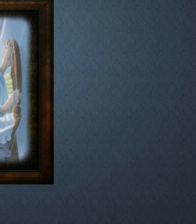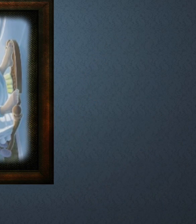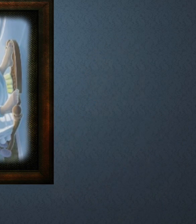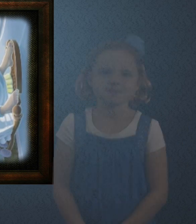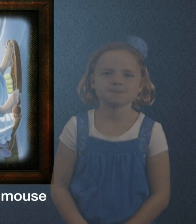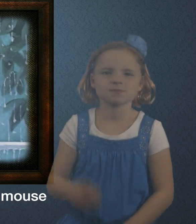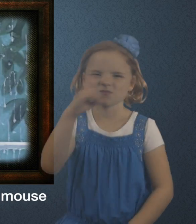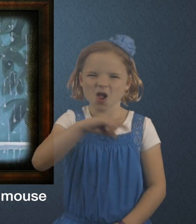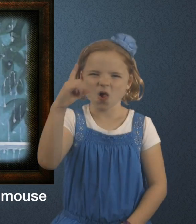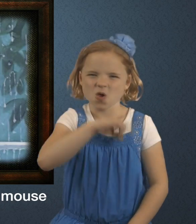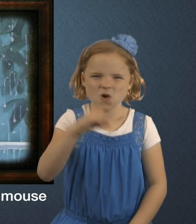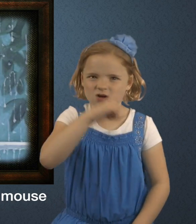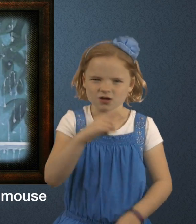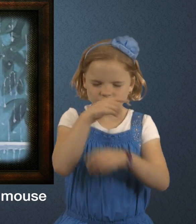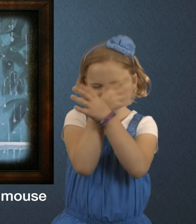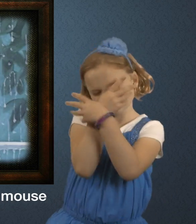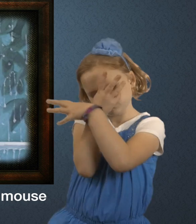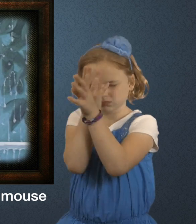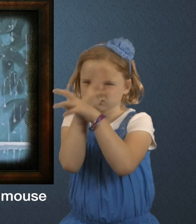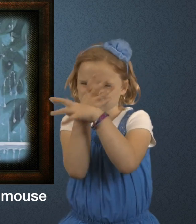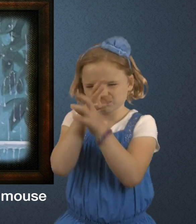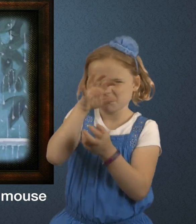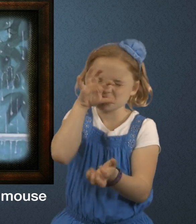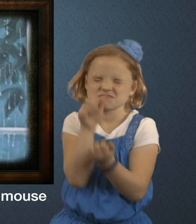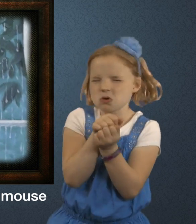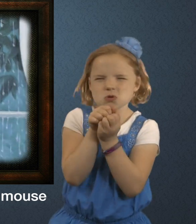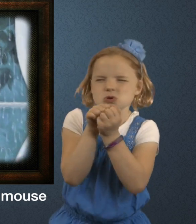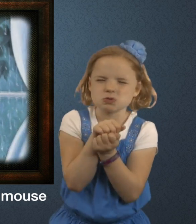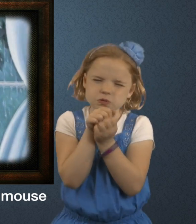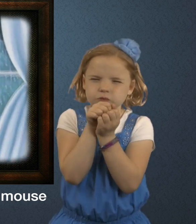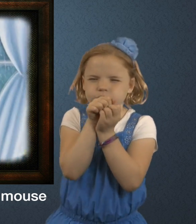A wakeful flea, who bites the mouse,